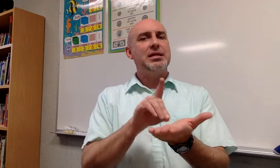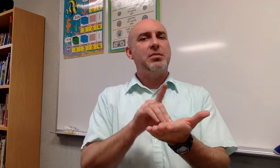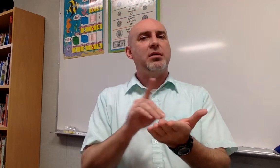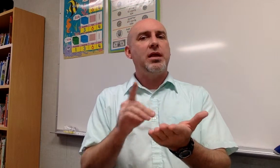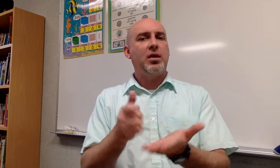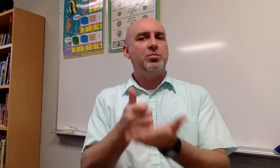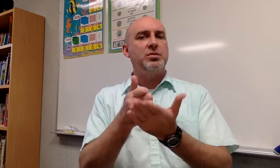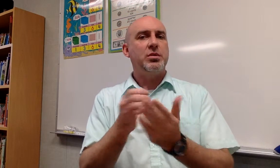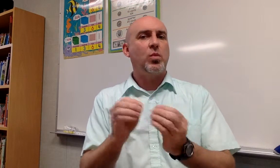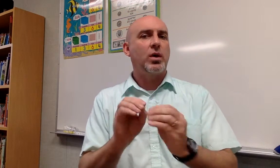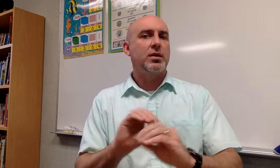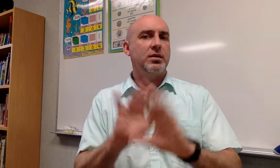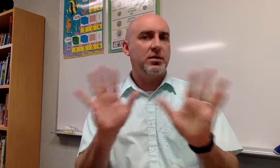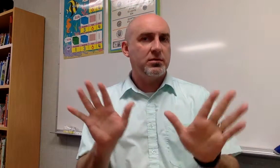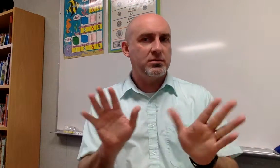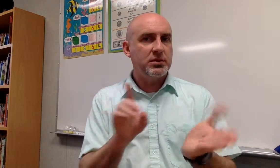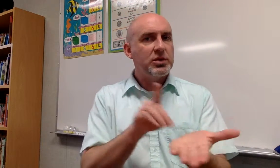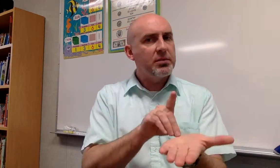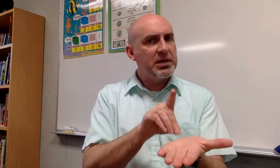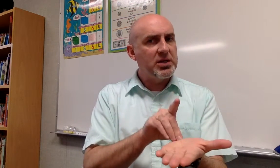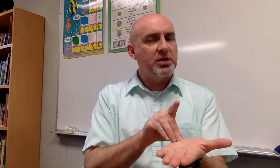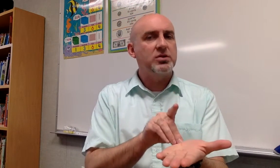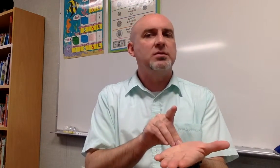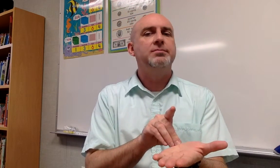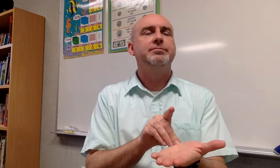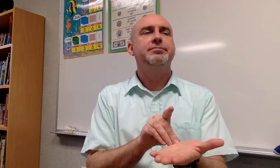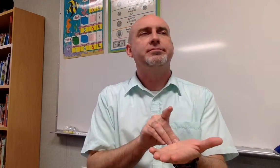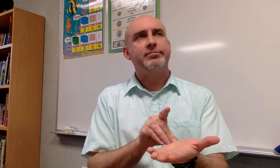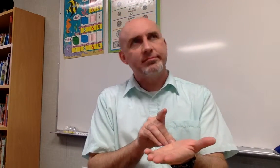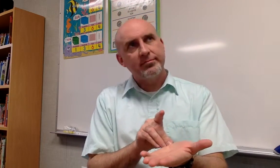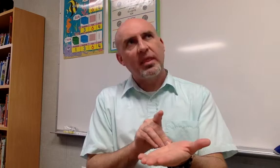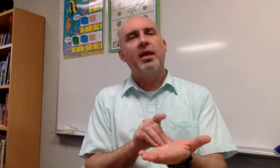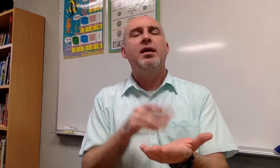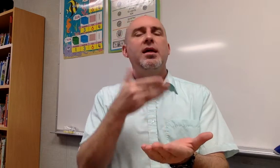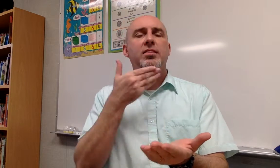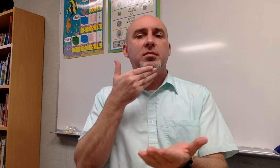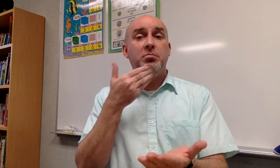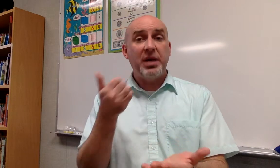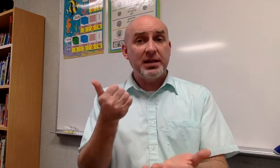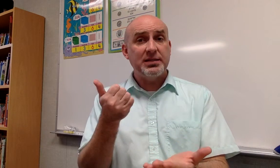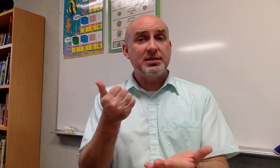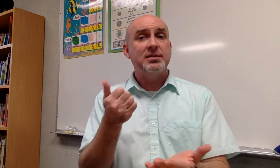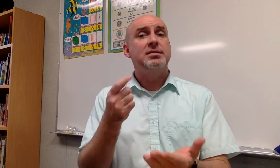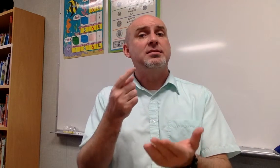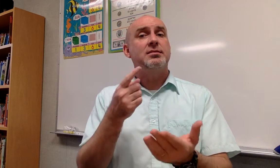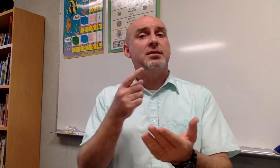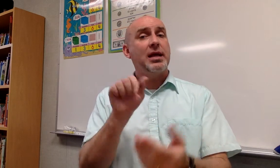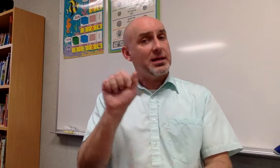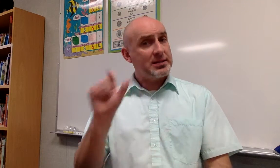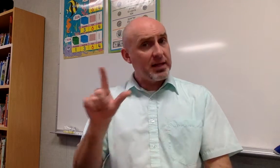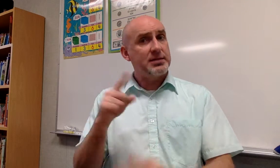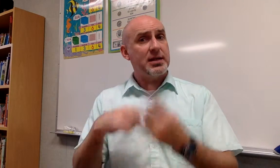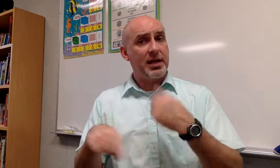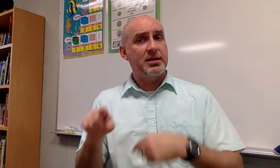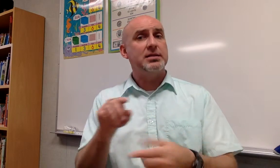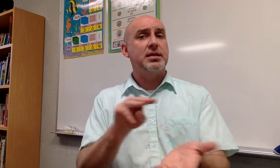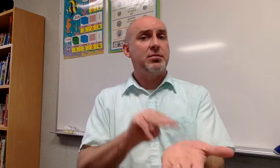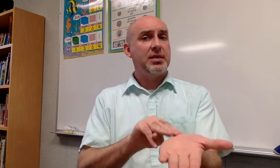might help to be more clear. You're talking about a doctor. The best ASL sign is going to be the